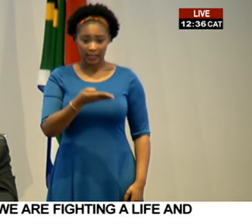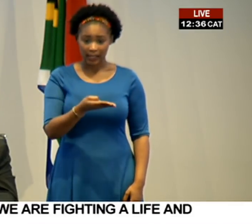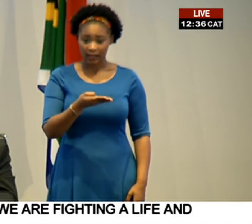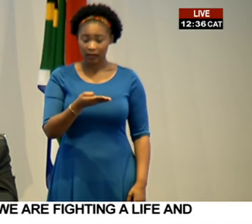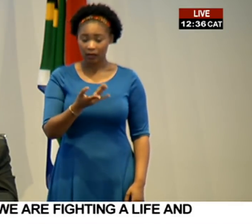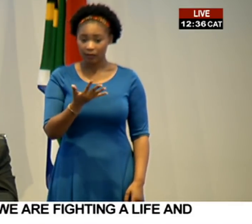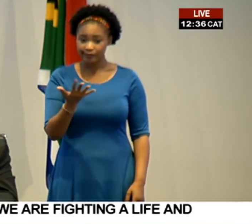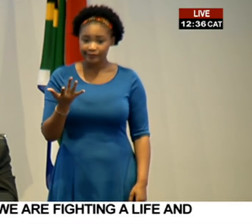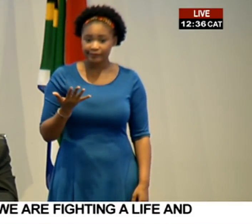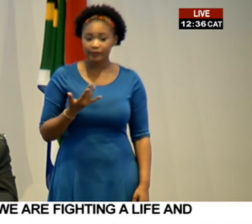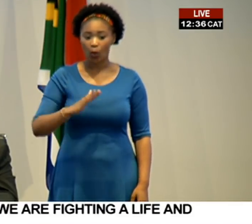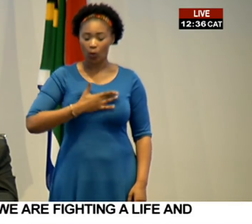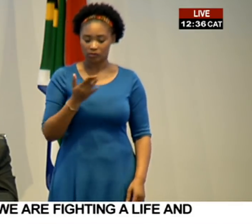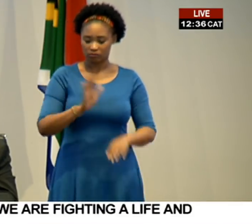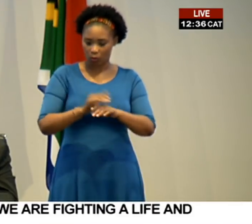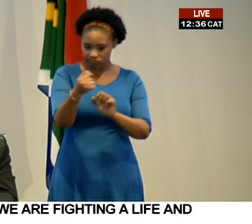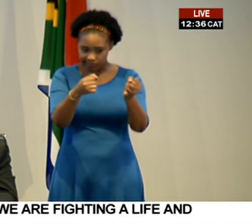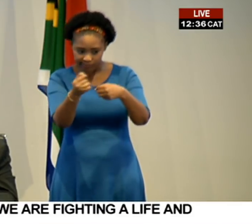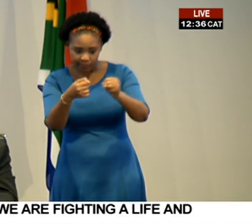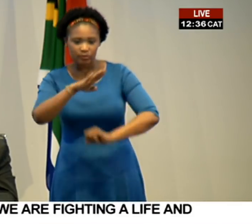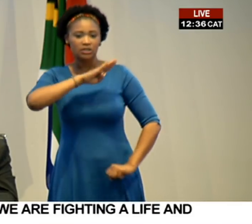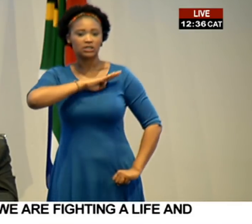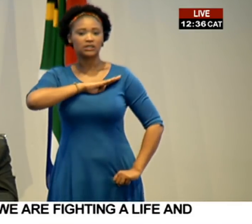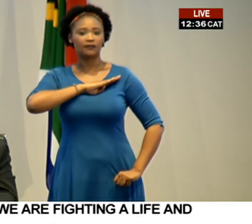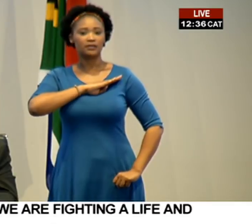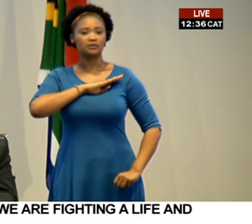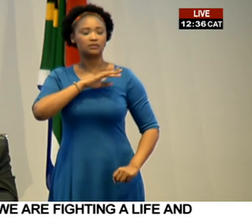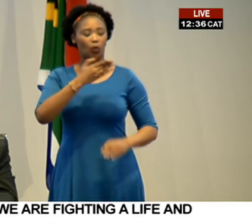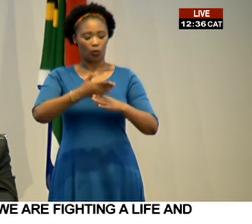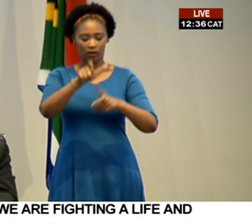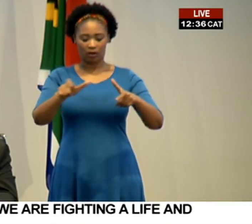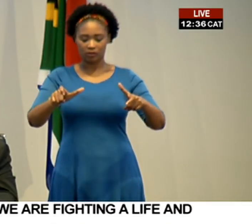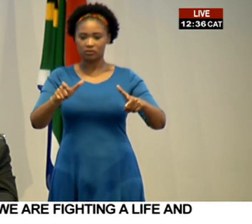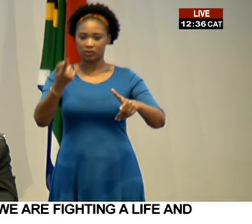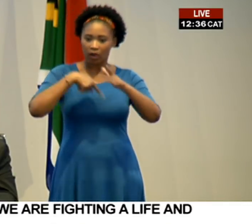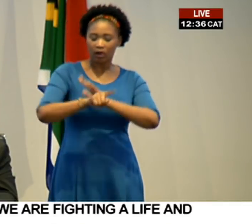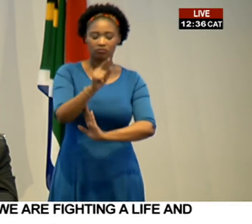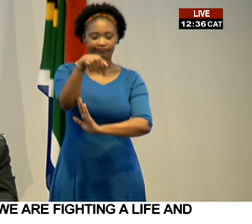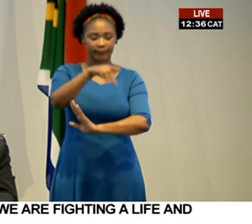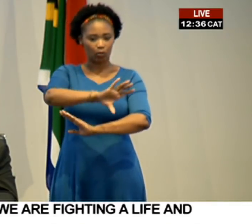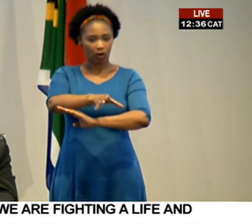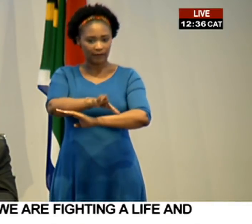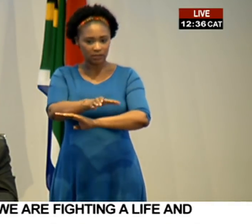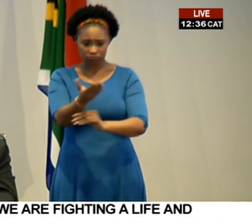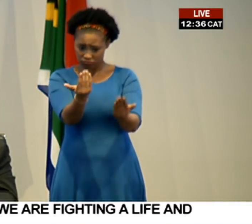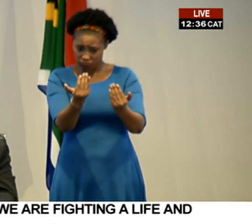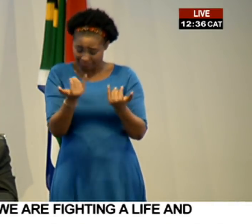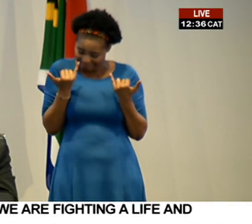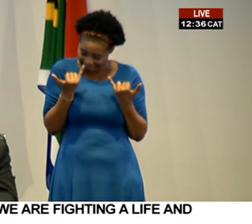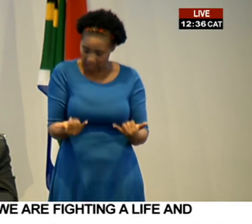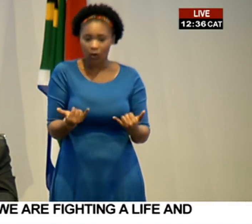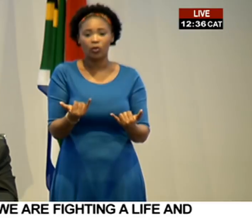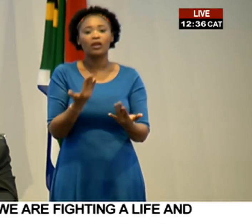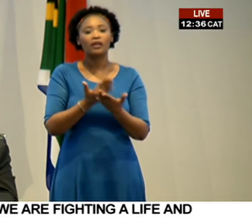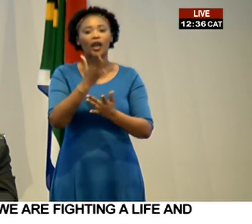bring in defense military personnel who will be able to come to this province immediately to come